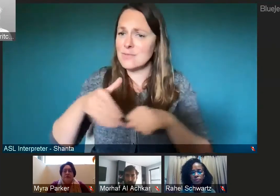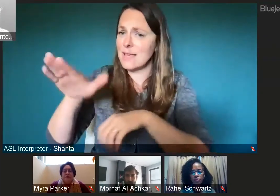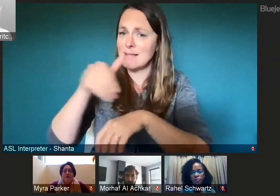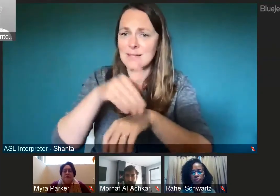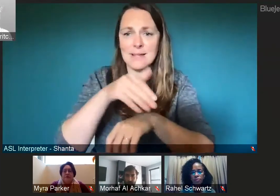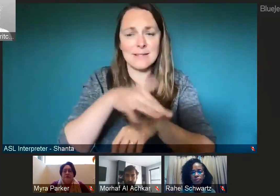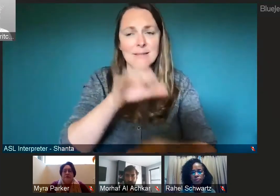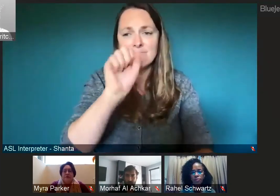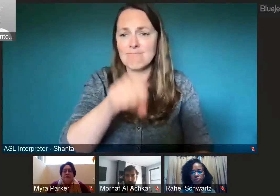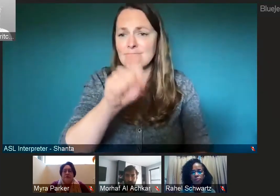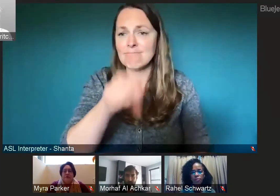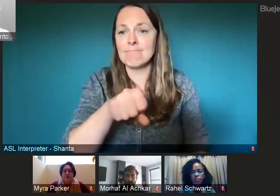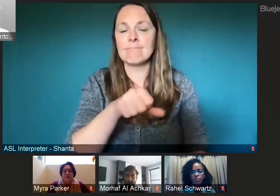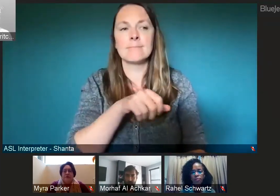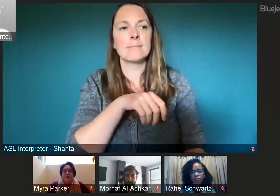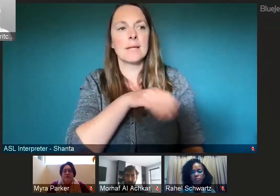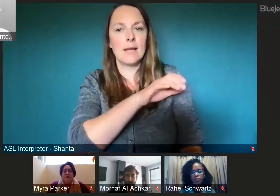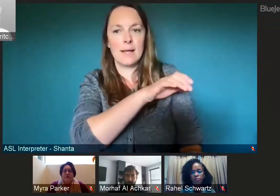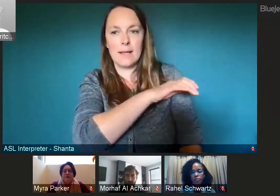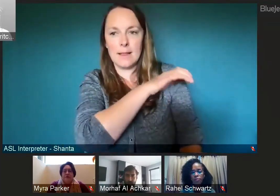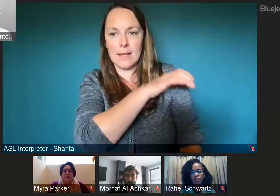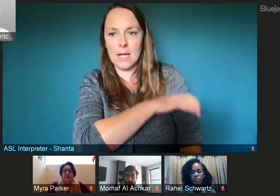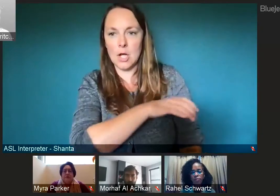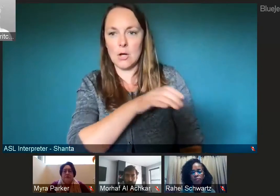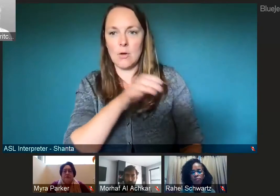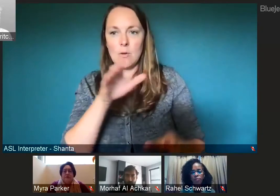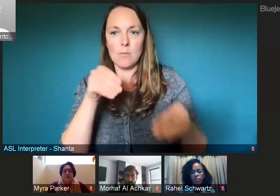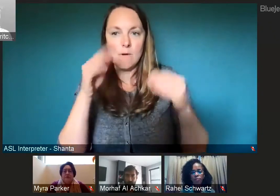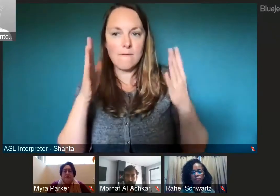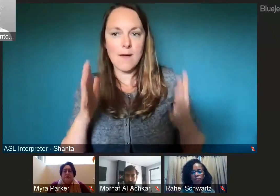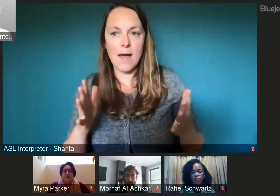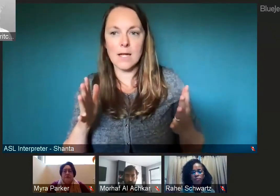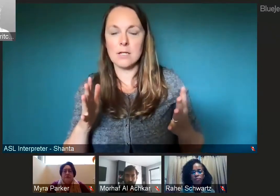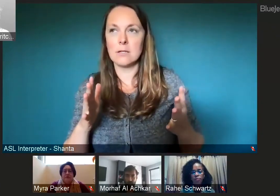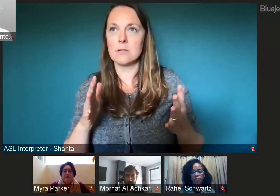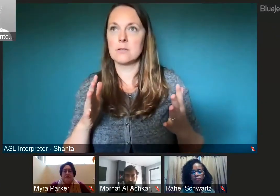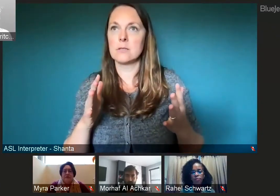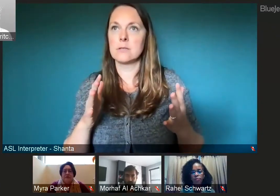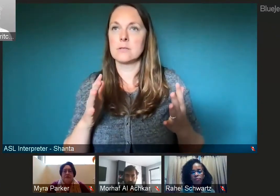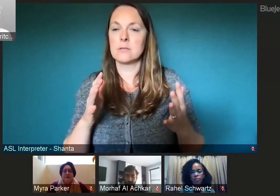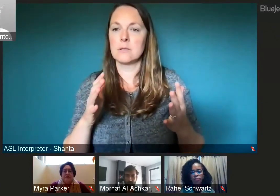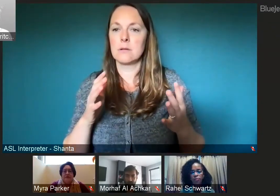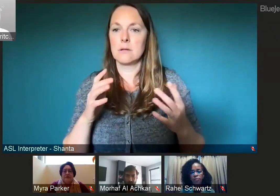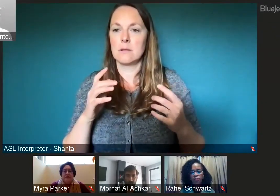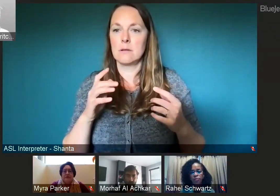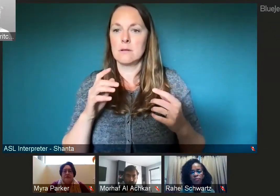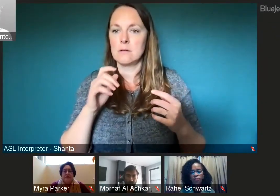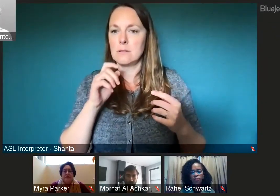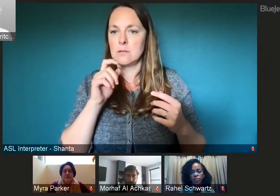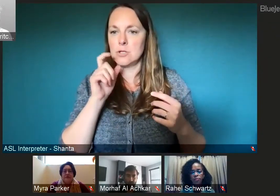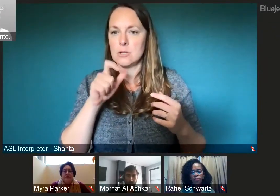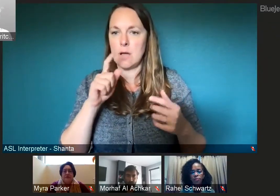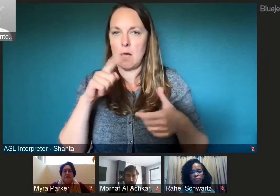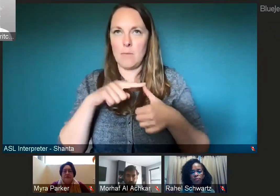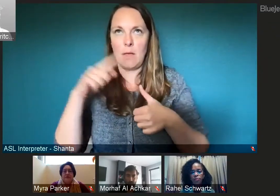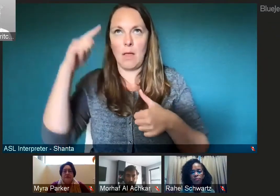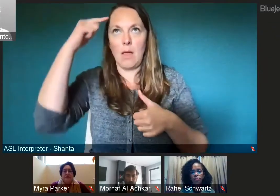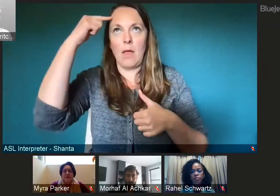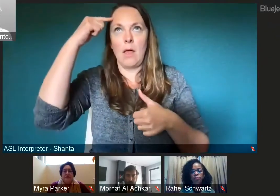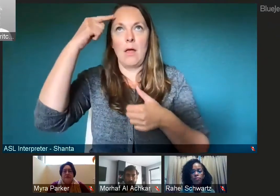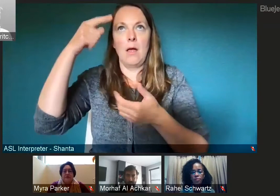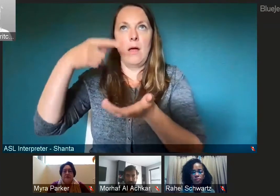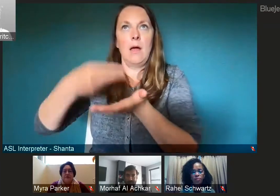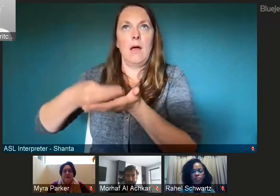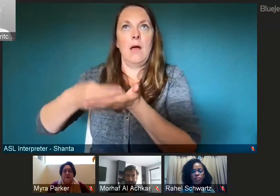and clinical providers should not. The first thing in your mind should not be like, do I have to pay for this